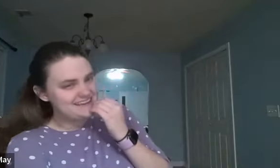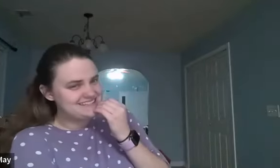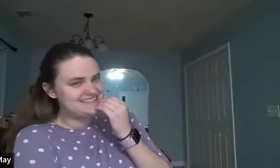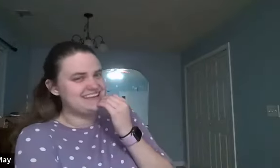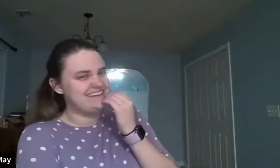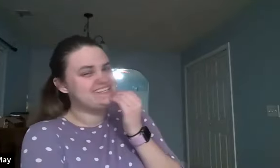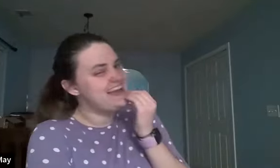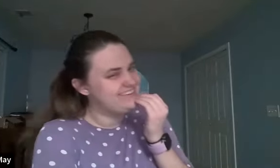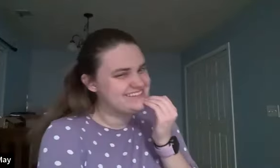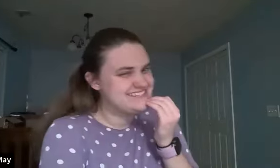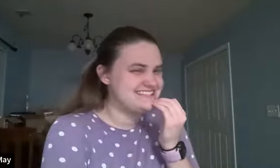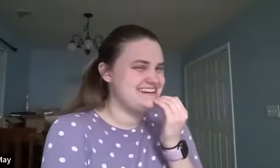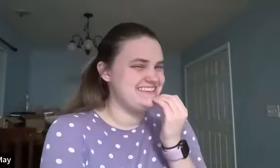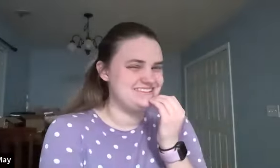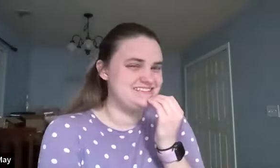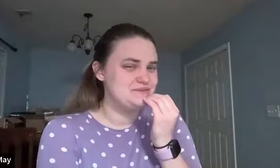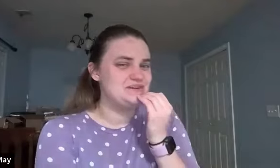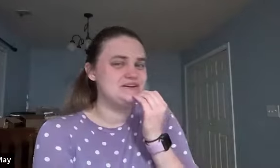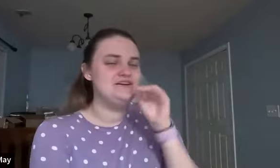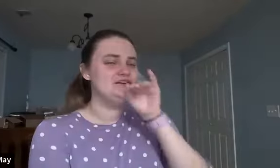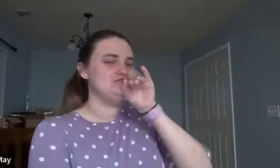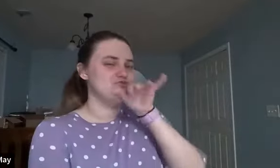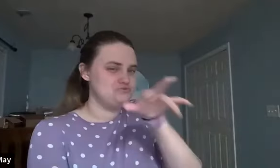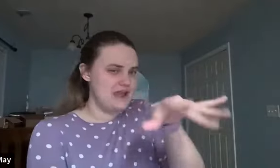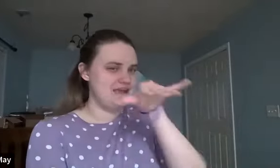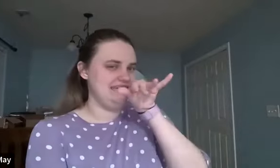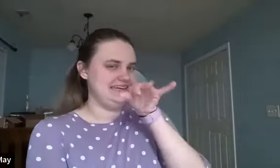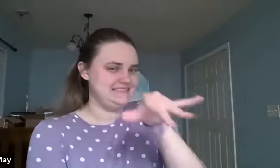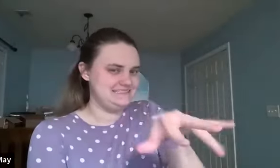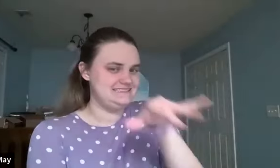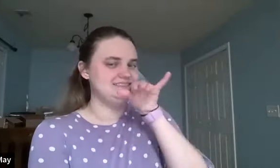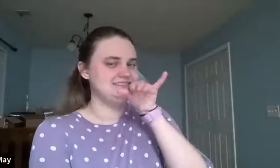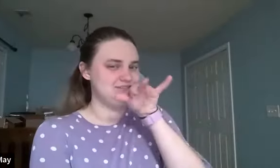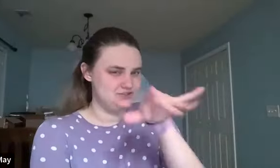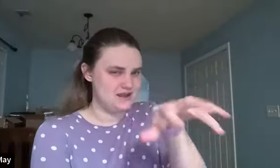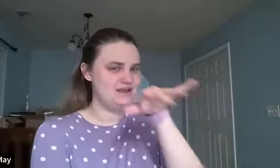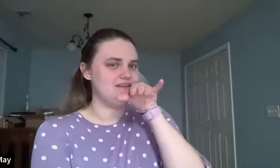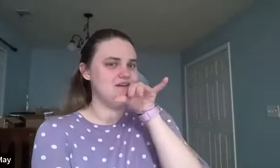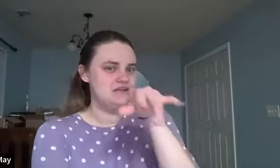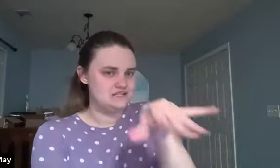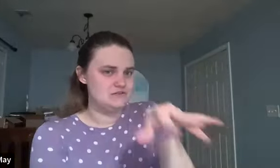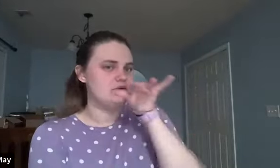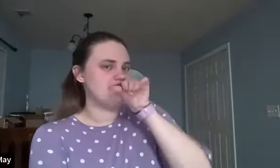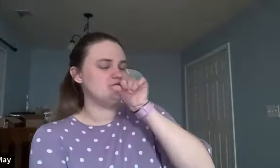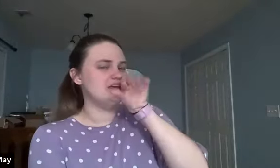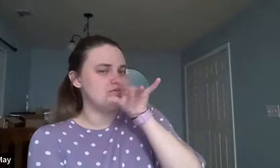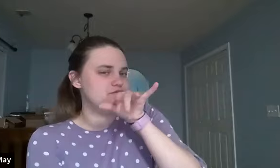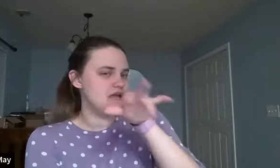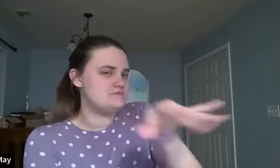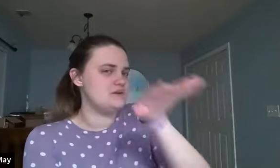spice, because I like to add all the signs that I think are similar. Dragon. Dragon. So remember, this one's like the flames are